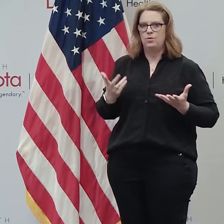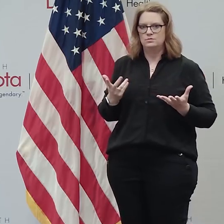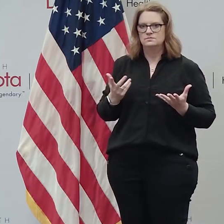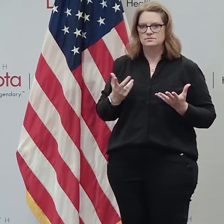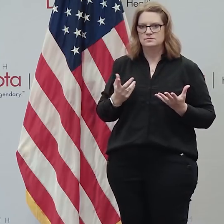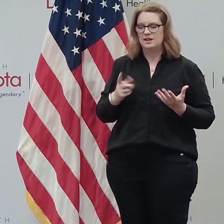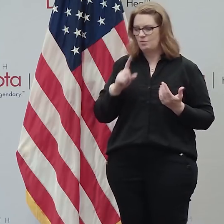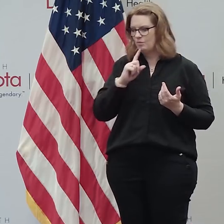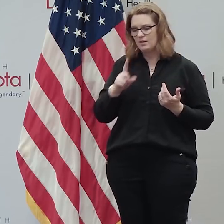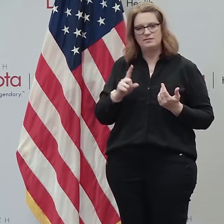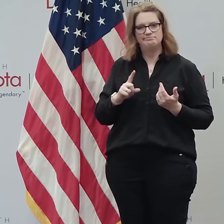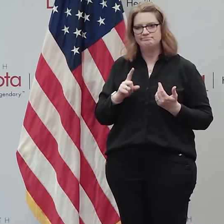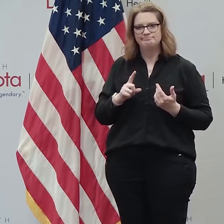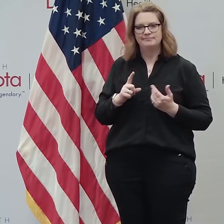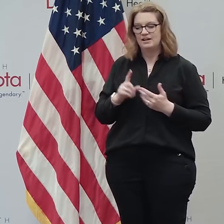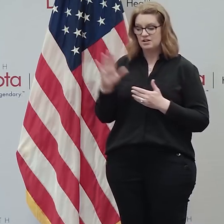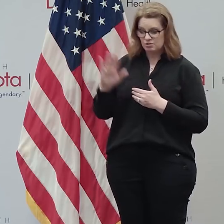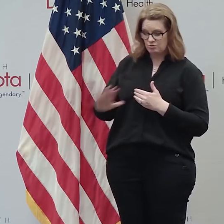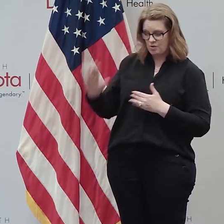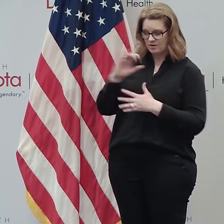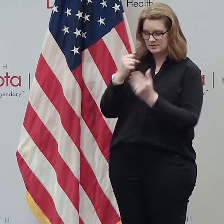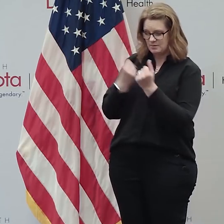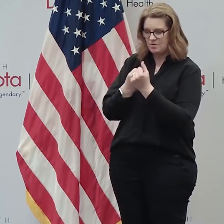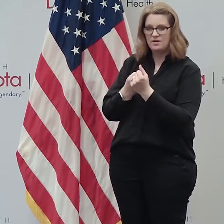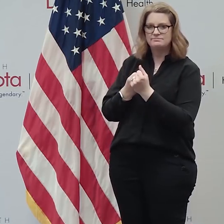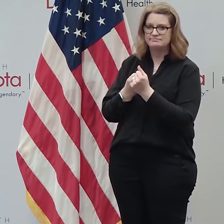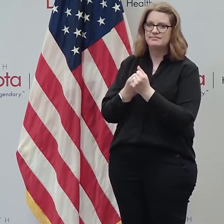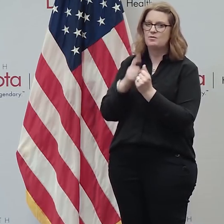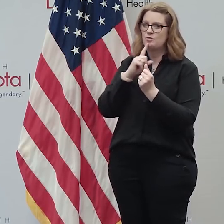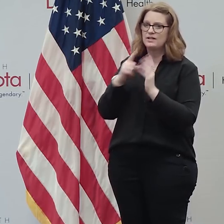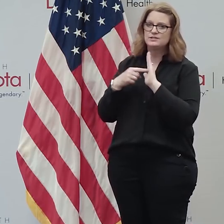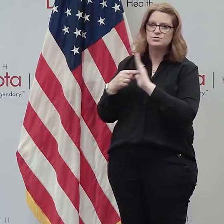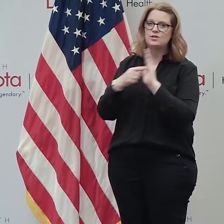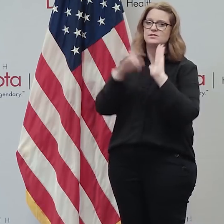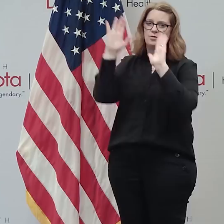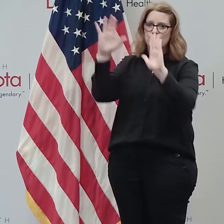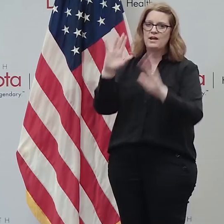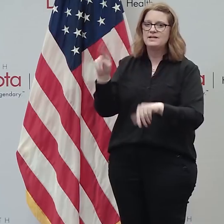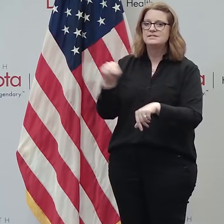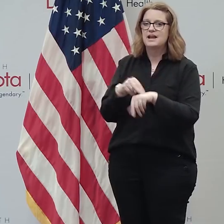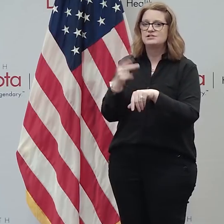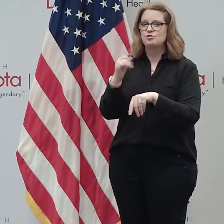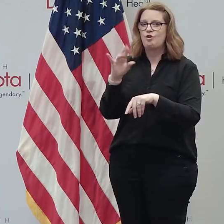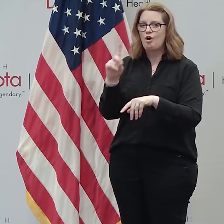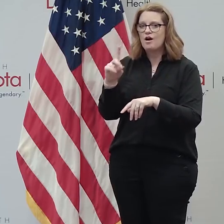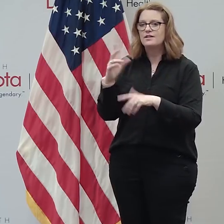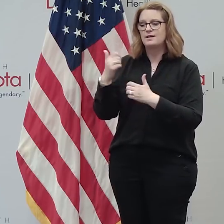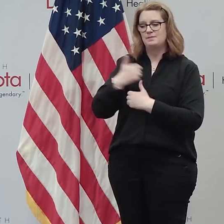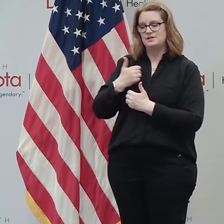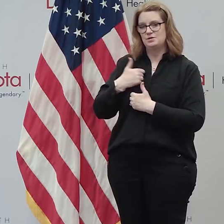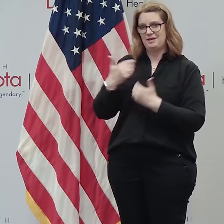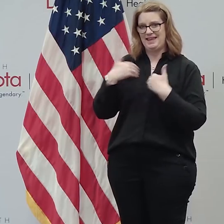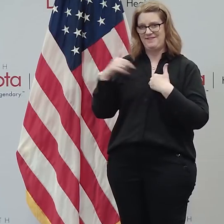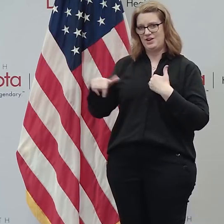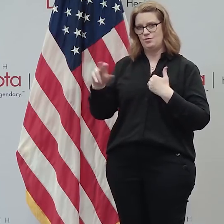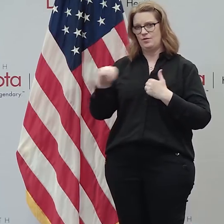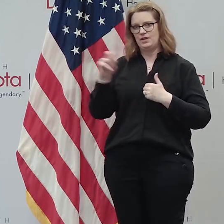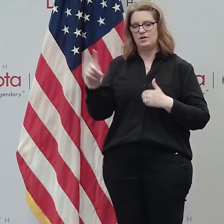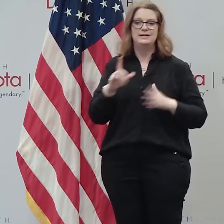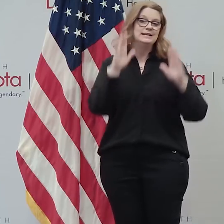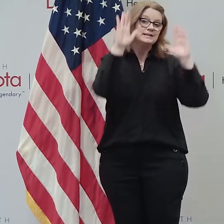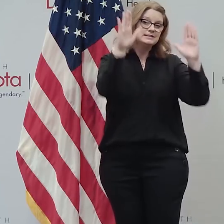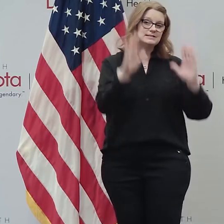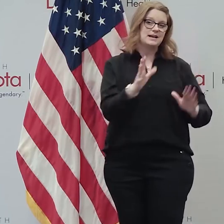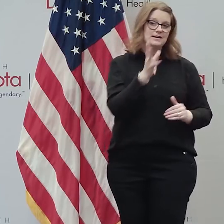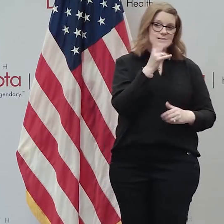we wouldn't have the great National Guard that we do in North Dakota and the great military we do. And of course, as I open today, Sunday is Mother's